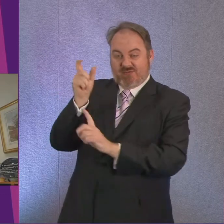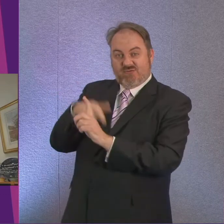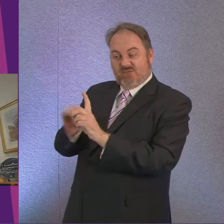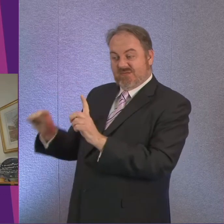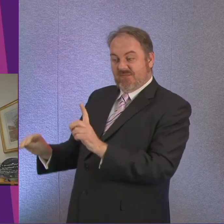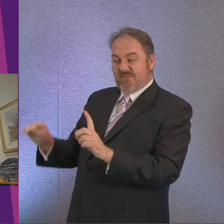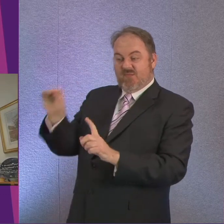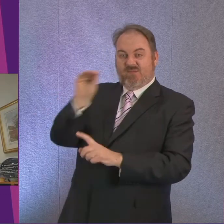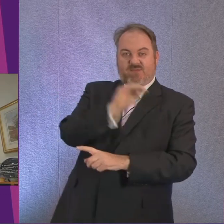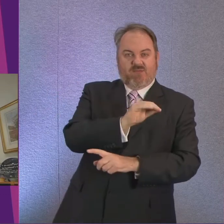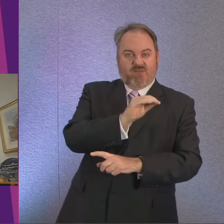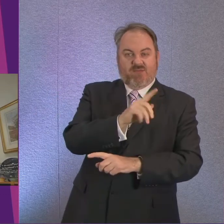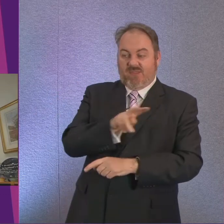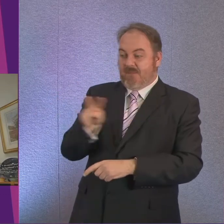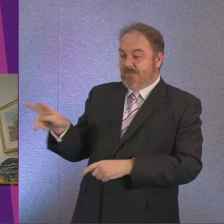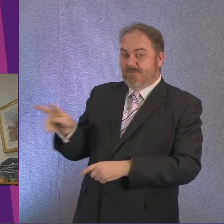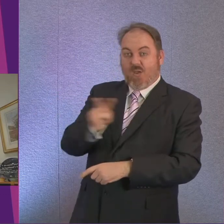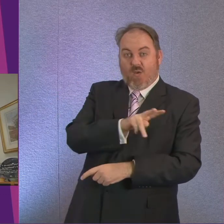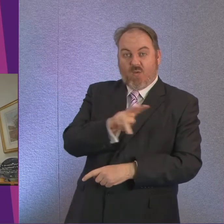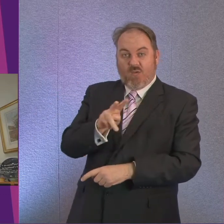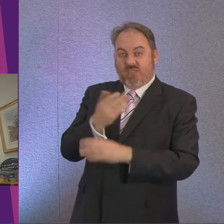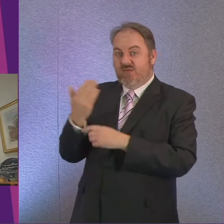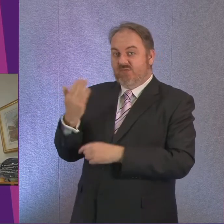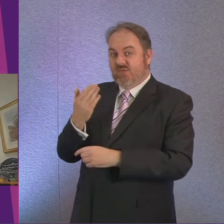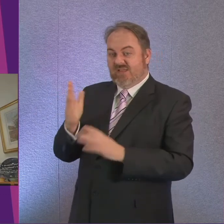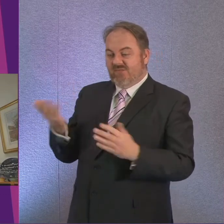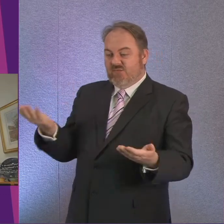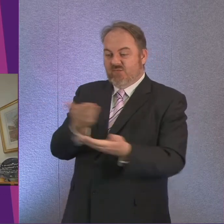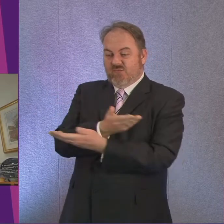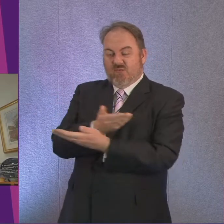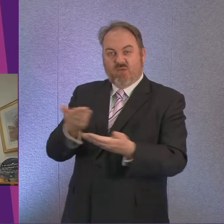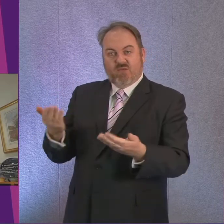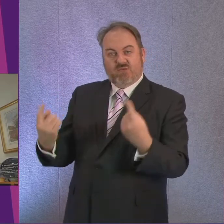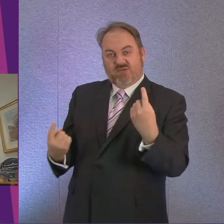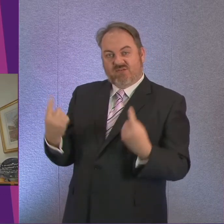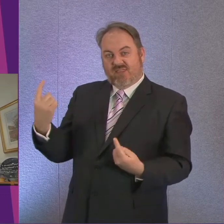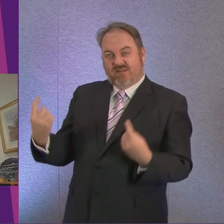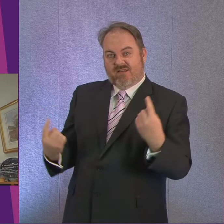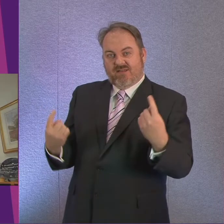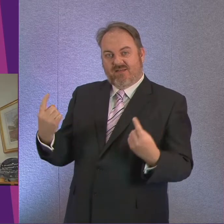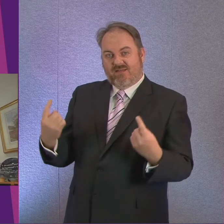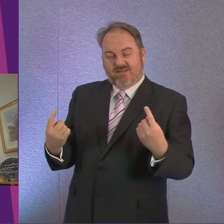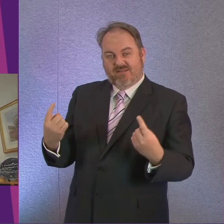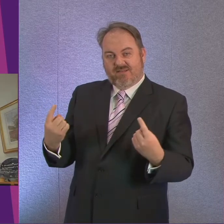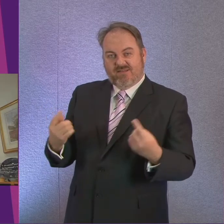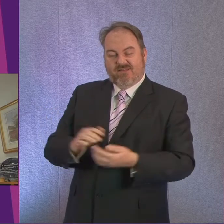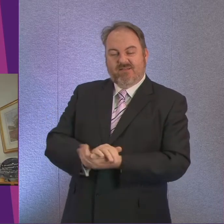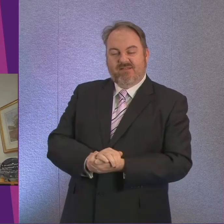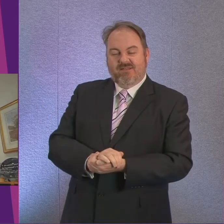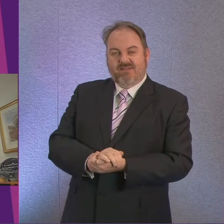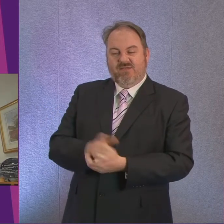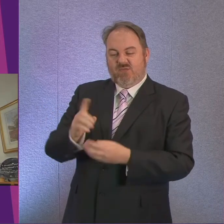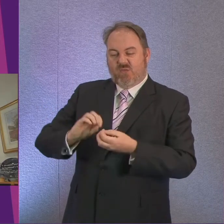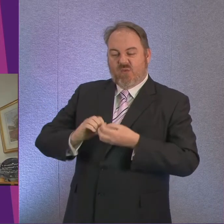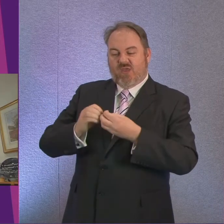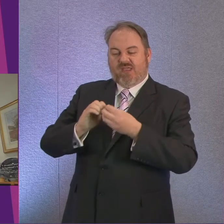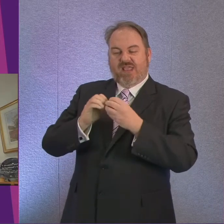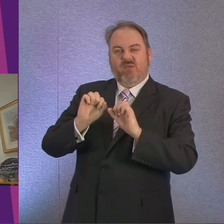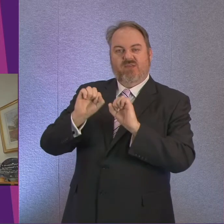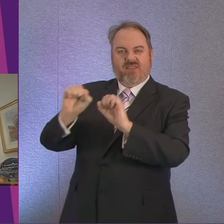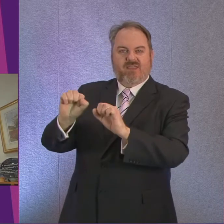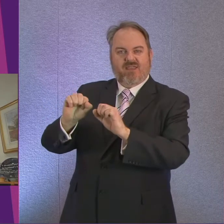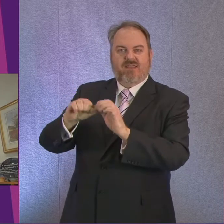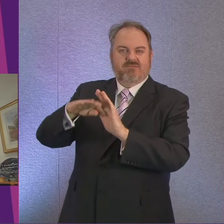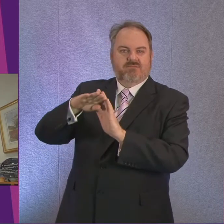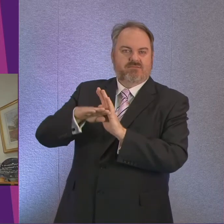the grade to be submitted by the current school where the young person is registered as a pupil. But I think it's of a level